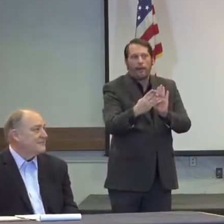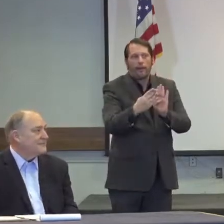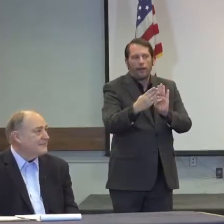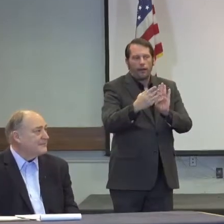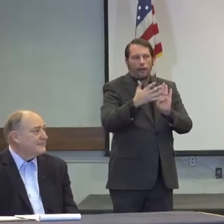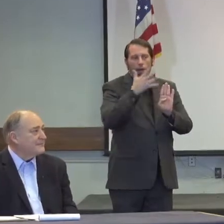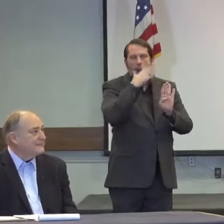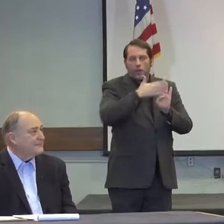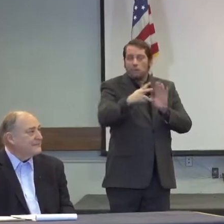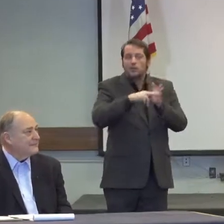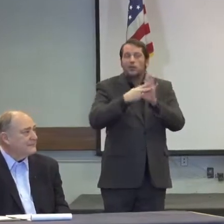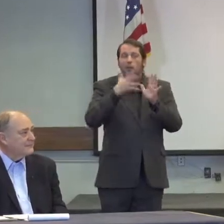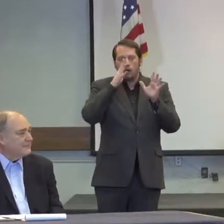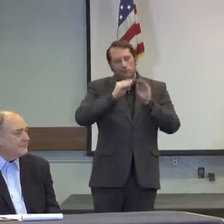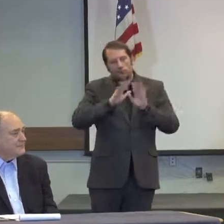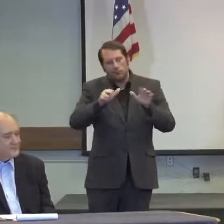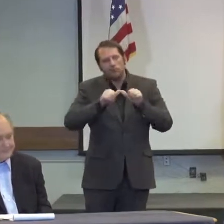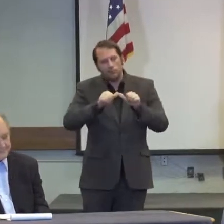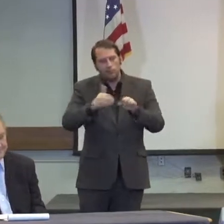Great. Thank you